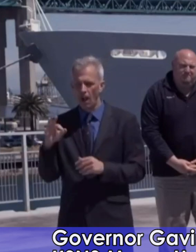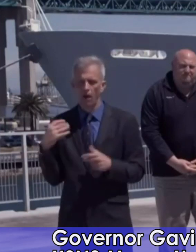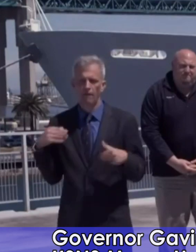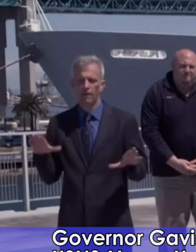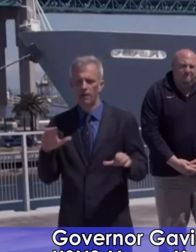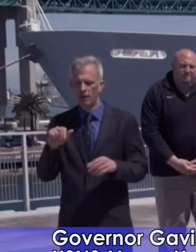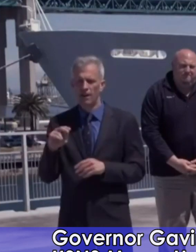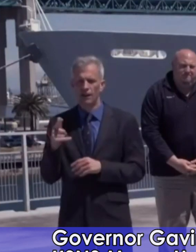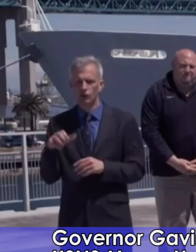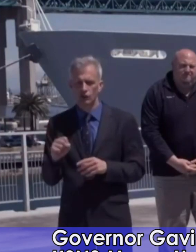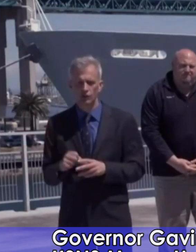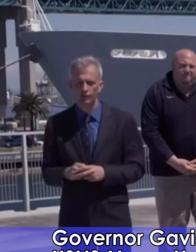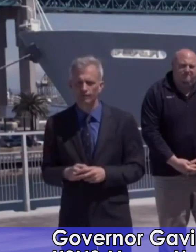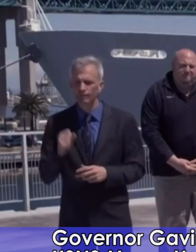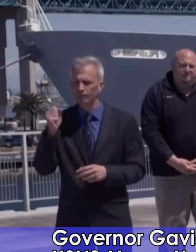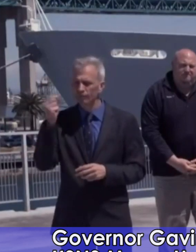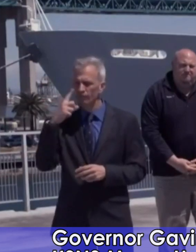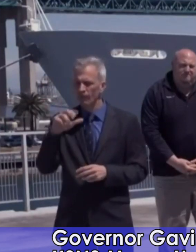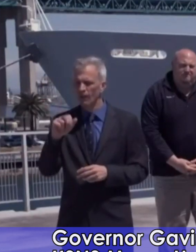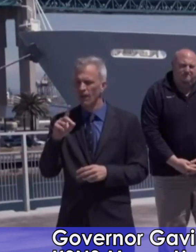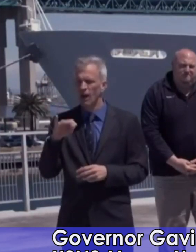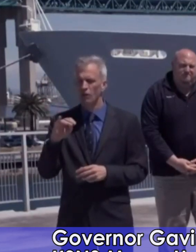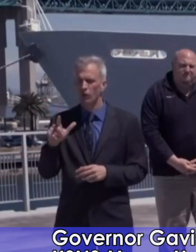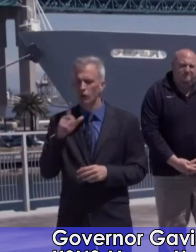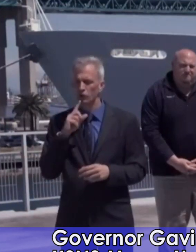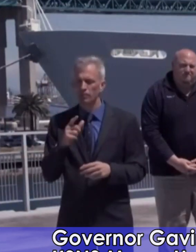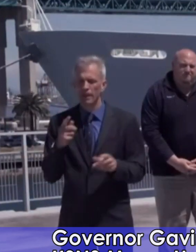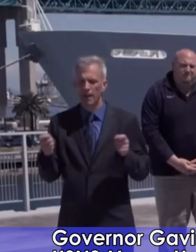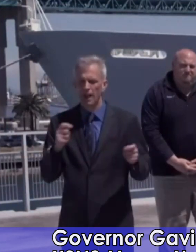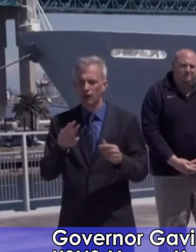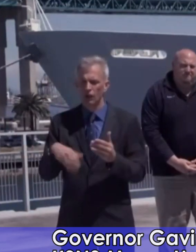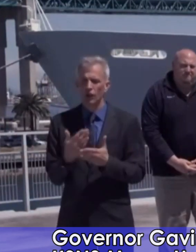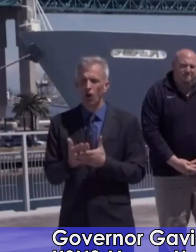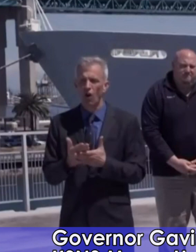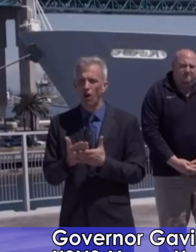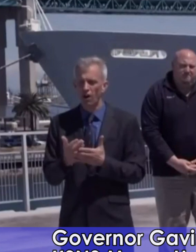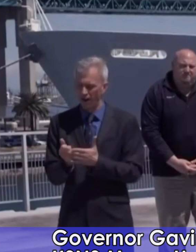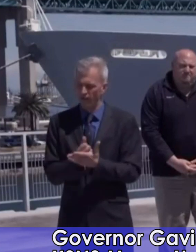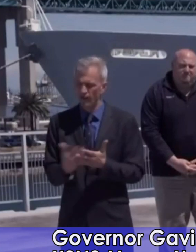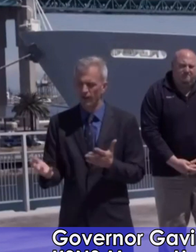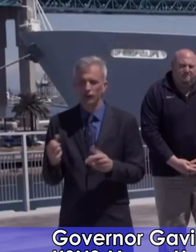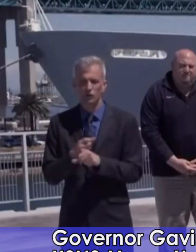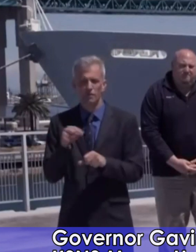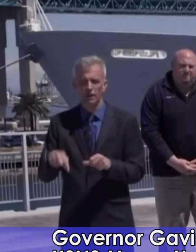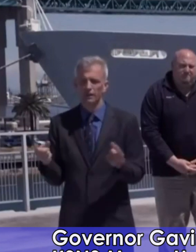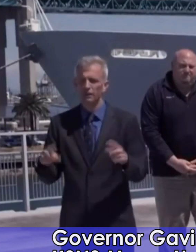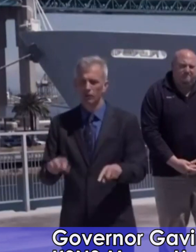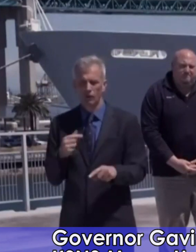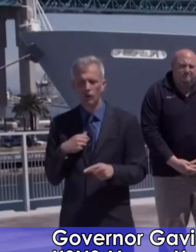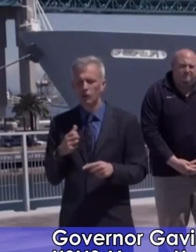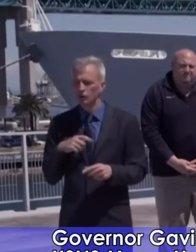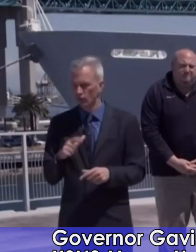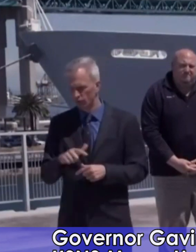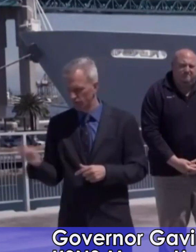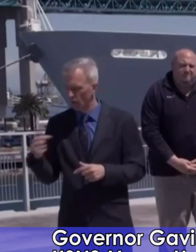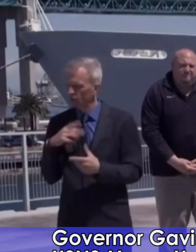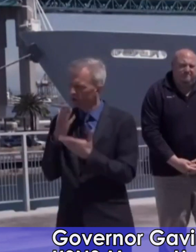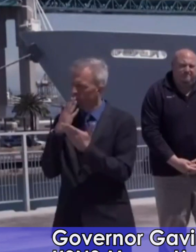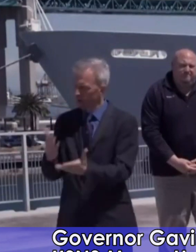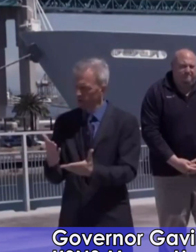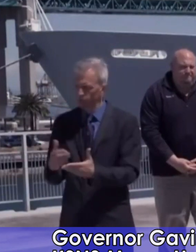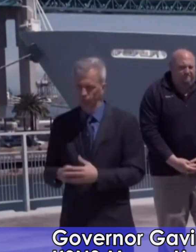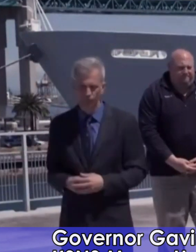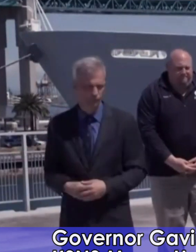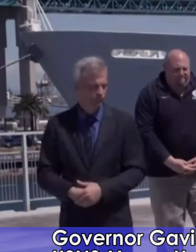charge of all the logistics on the Navy side to make this happen, and let me turn the microphone over to him and say thank you on behalf of a grateful city. Admiral?